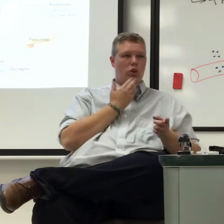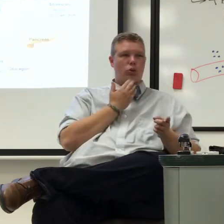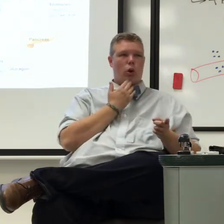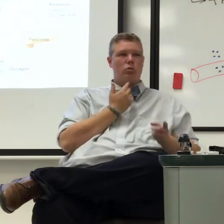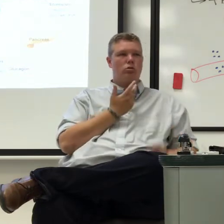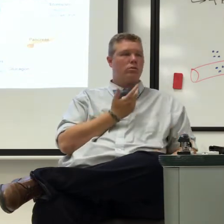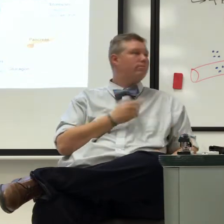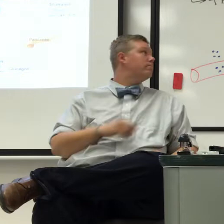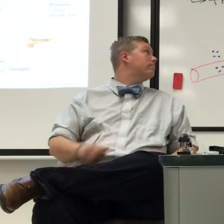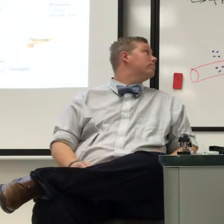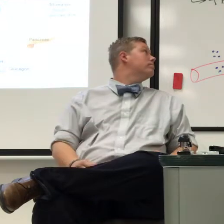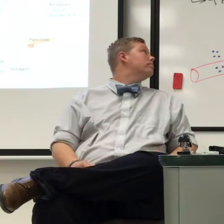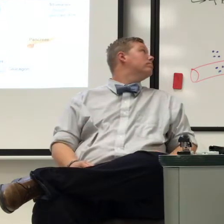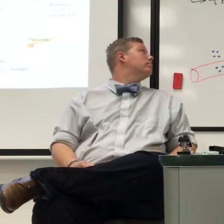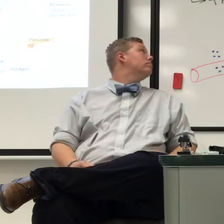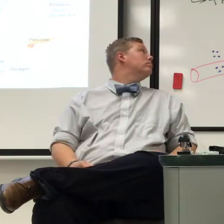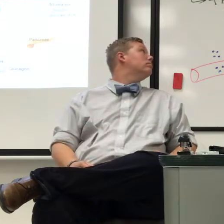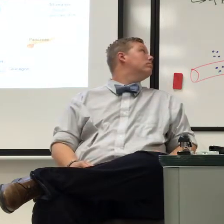Muscle,